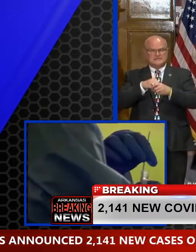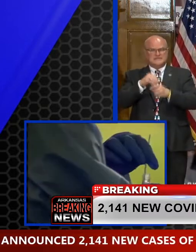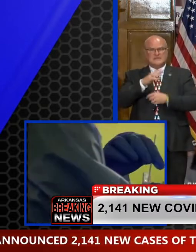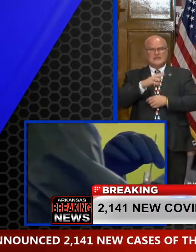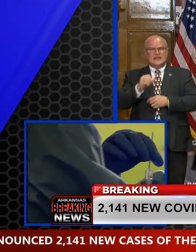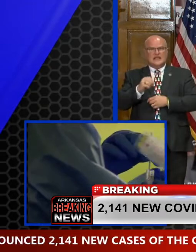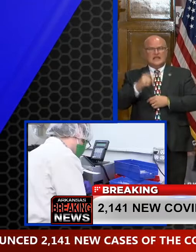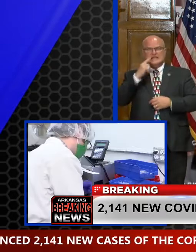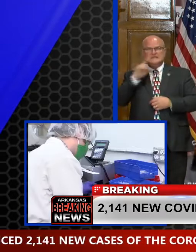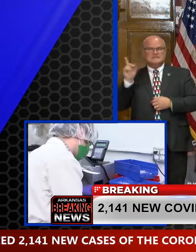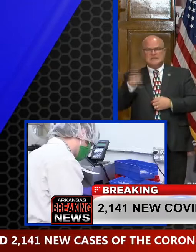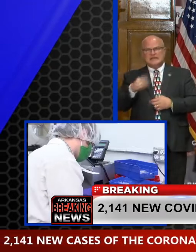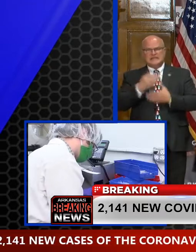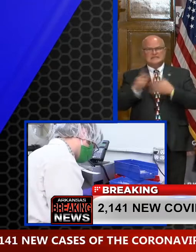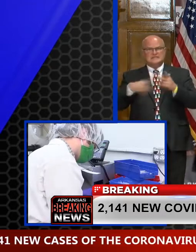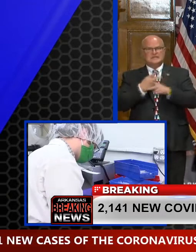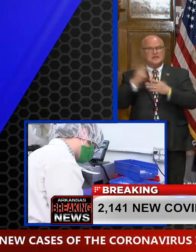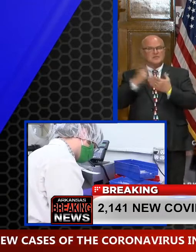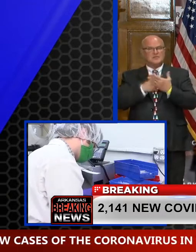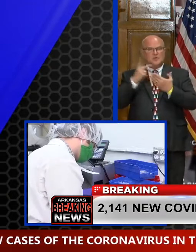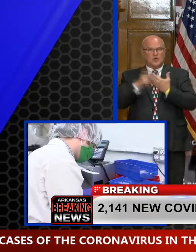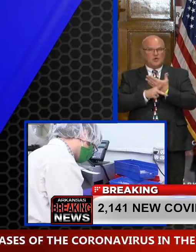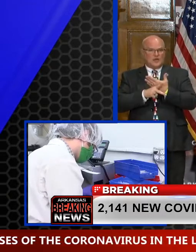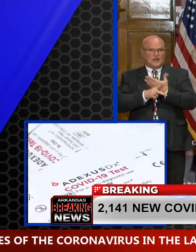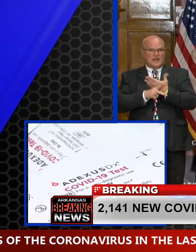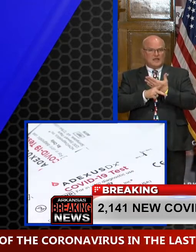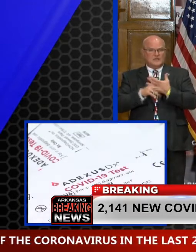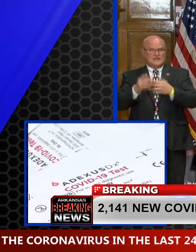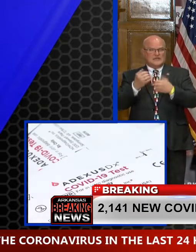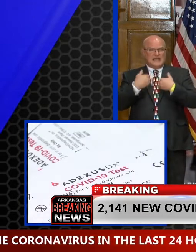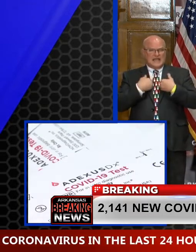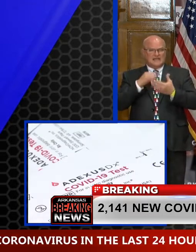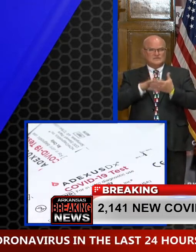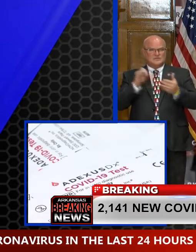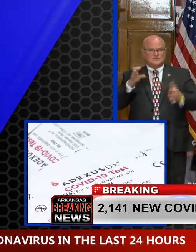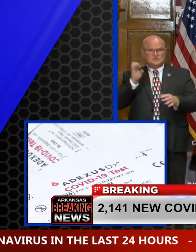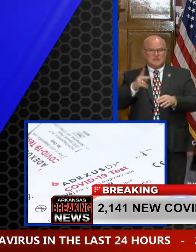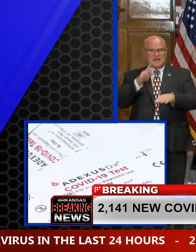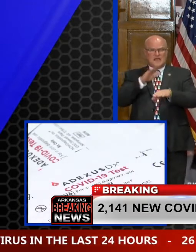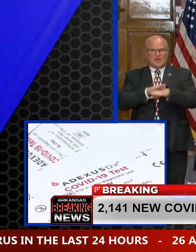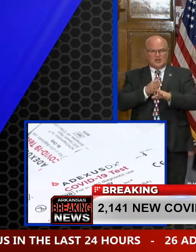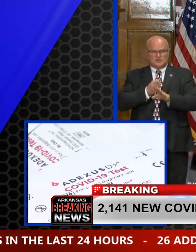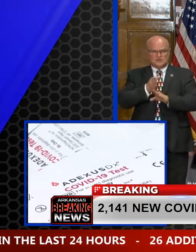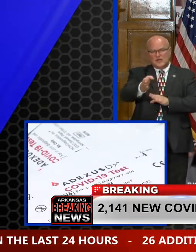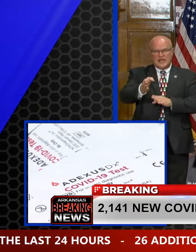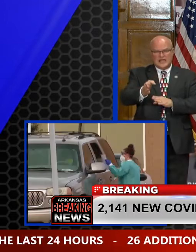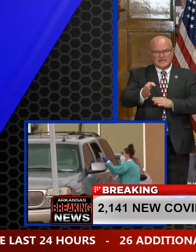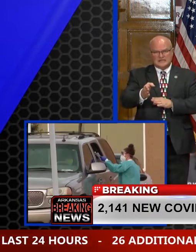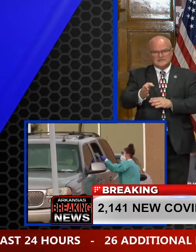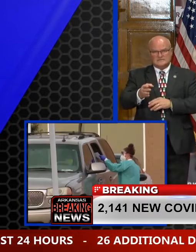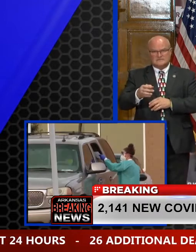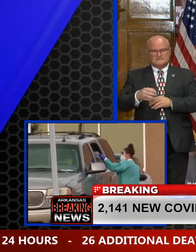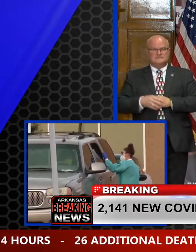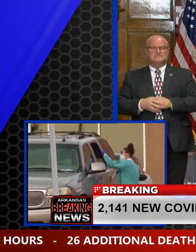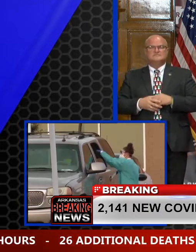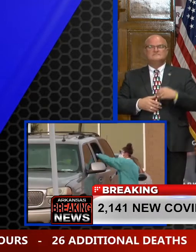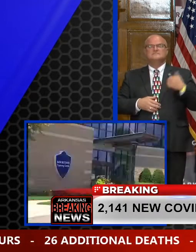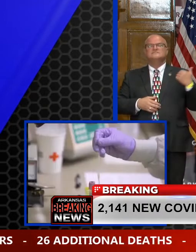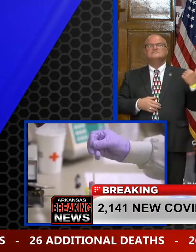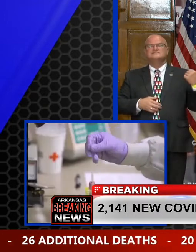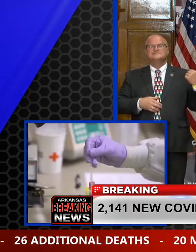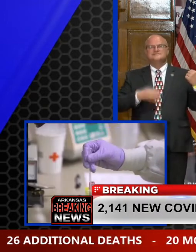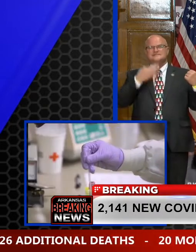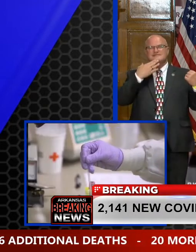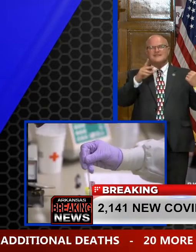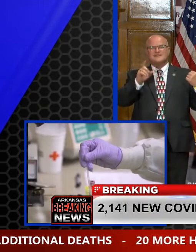and mandate some type of program to get students back on track if that's needed? Yeah, thank you for that